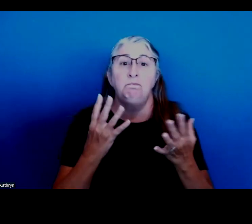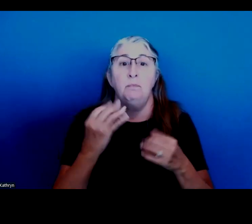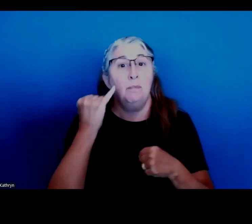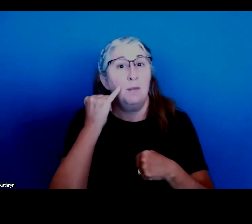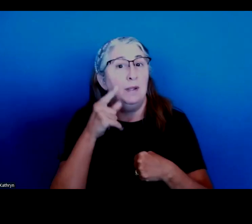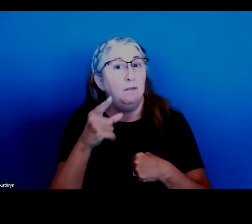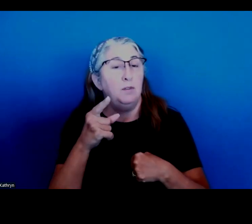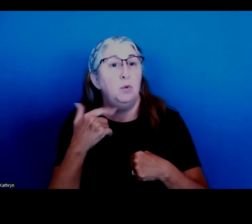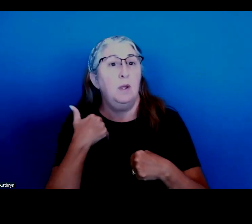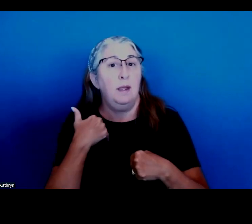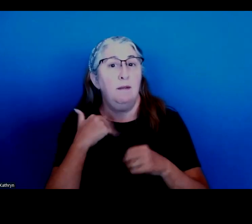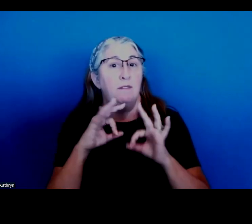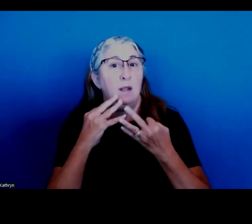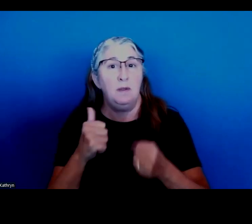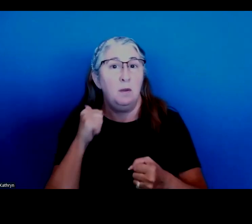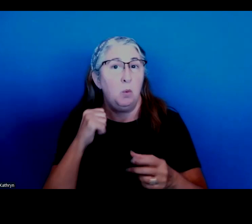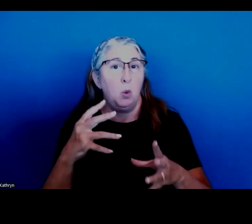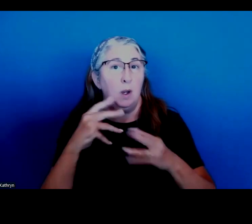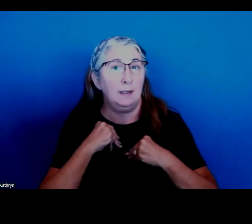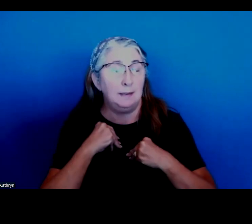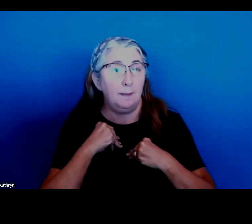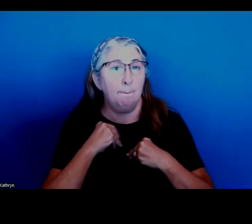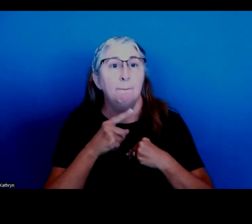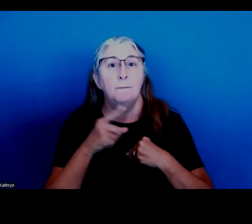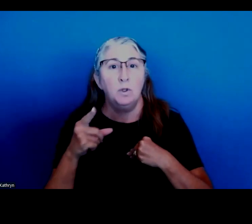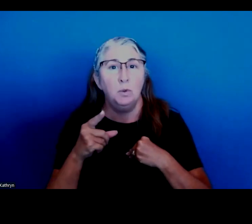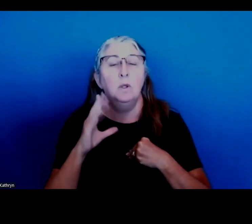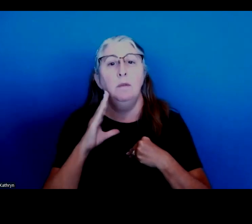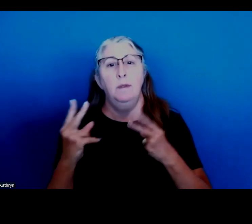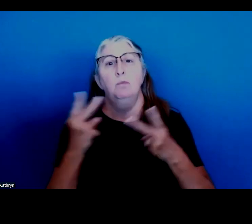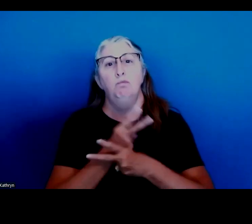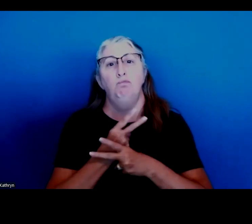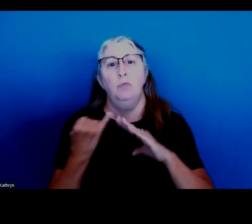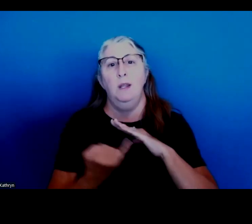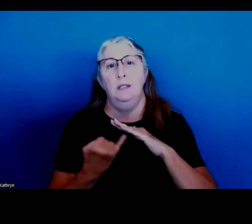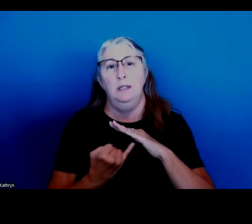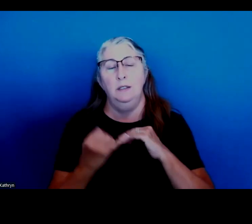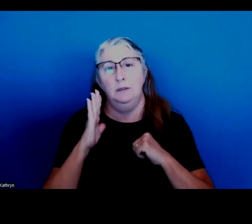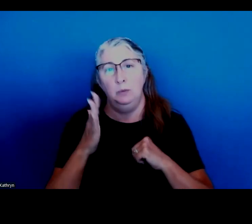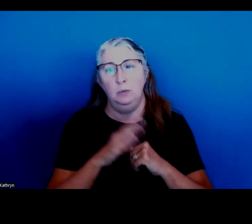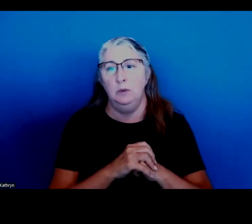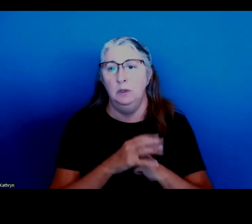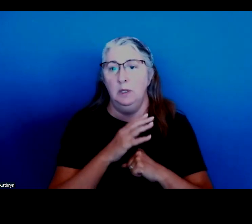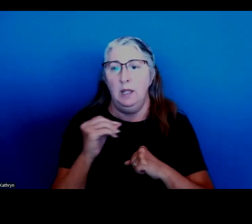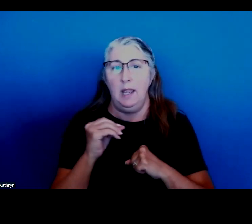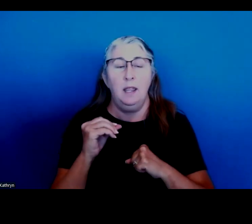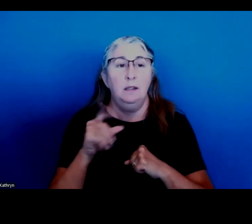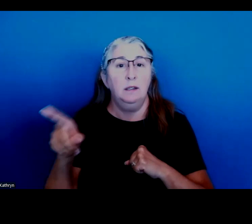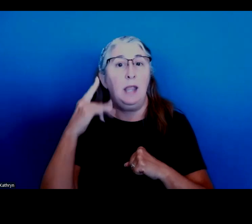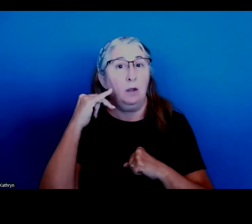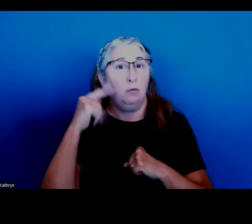have unaccepting family members, this increases isolation. And a study done in